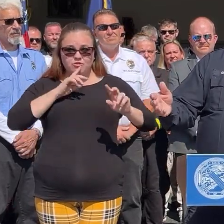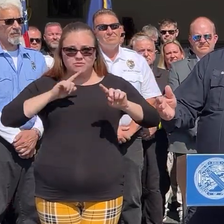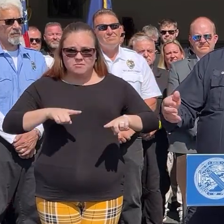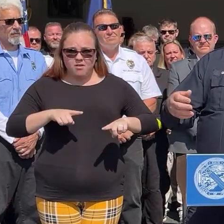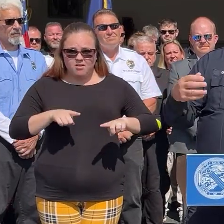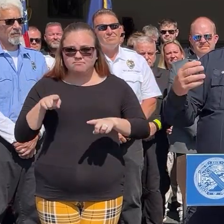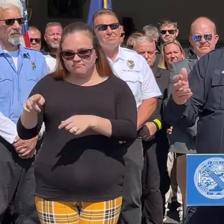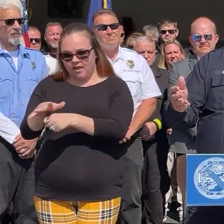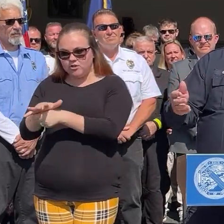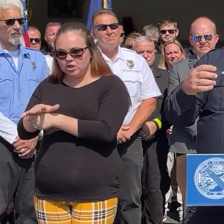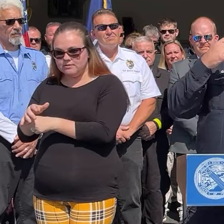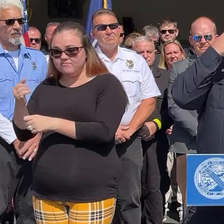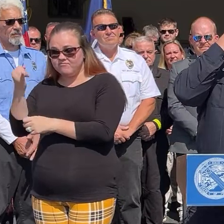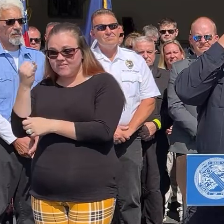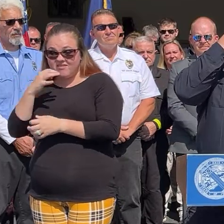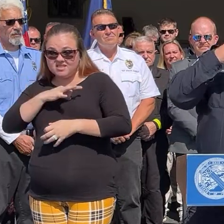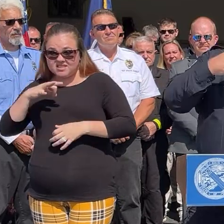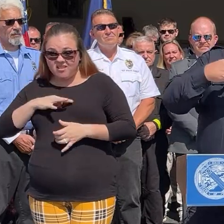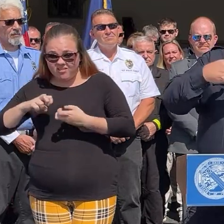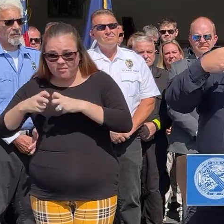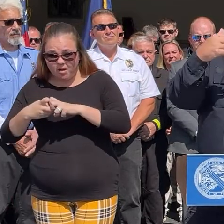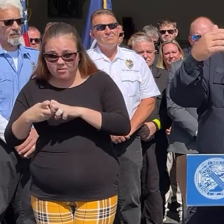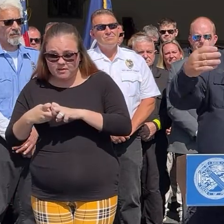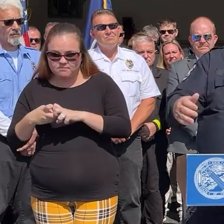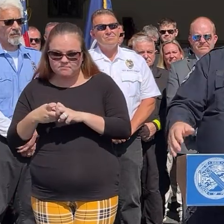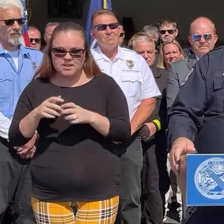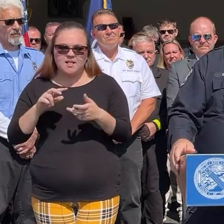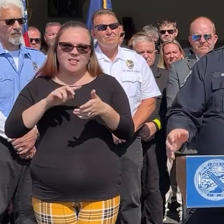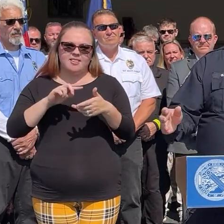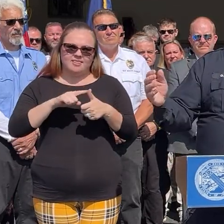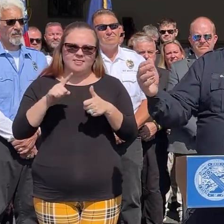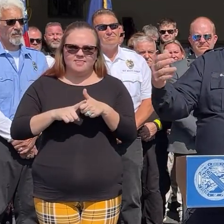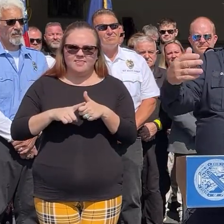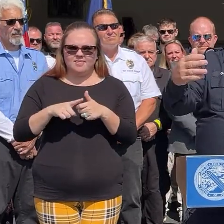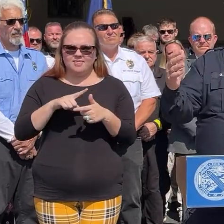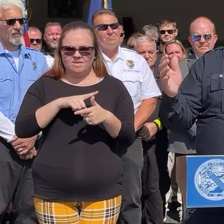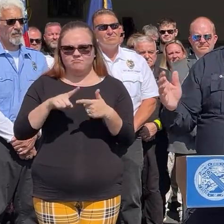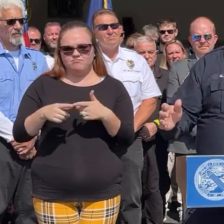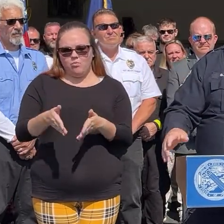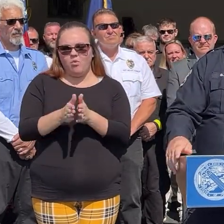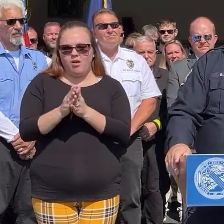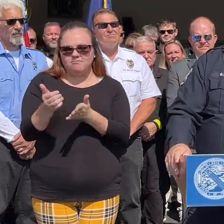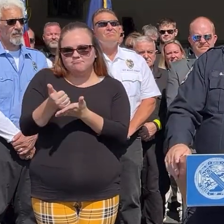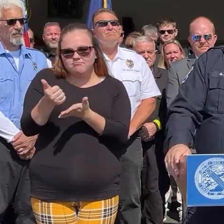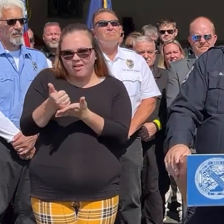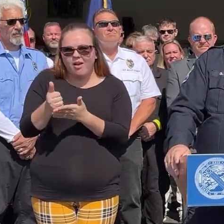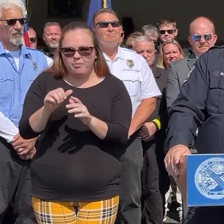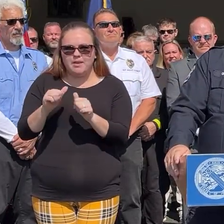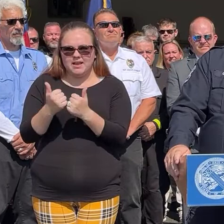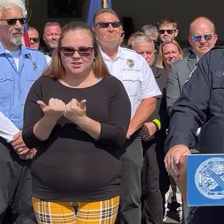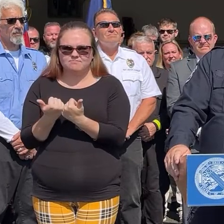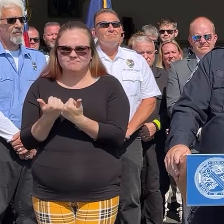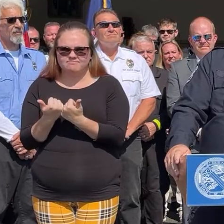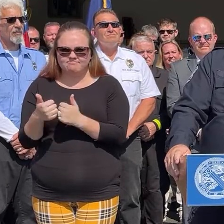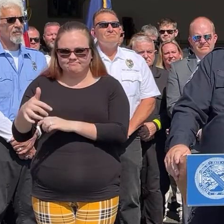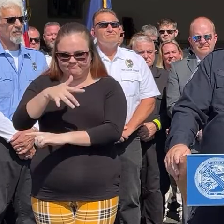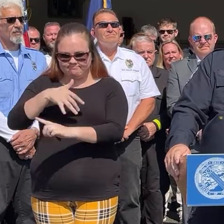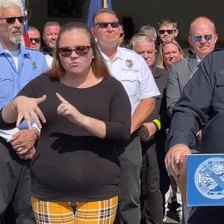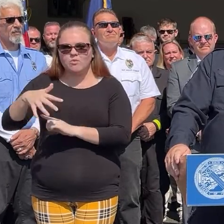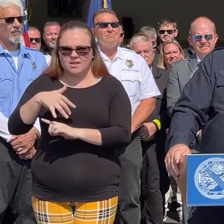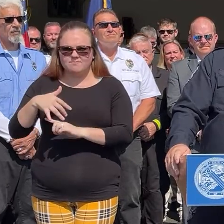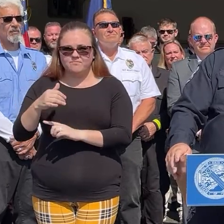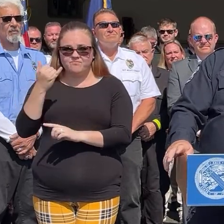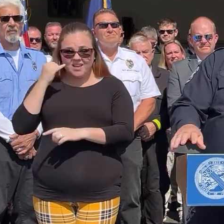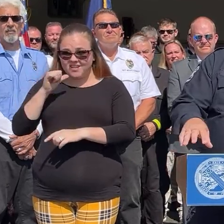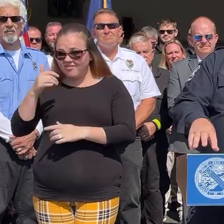opportunity to go to the call. If there's some staffing issues, they go to their mutual aid company, which is a surrounding contiguous service that's around the area. If they're